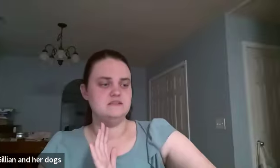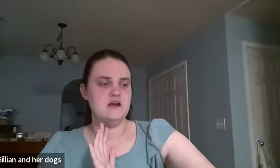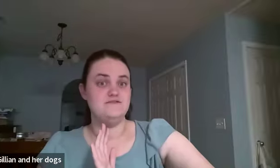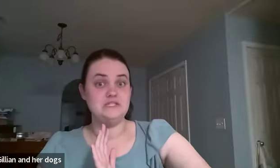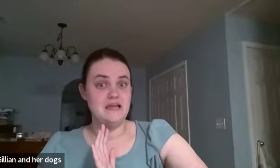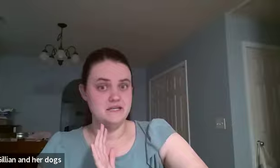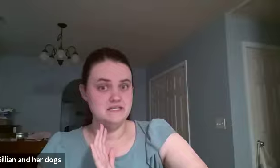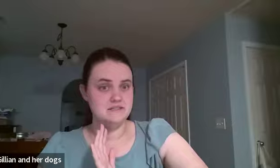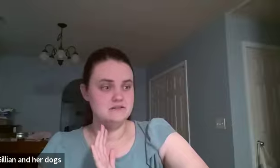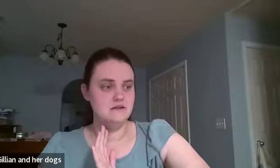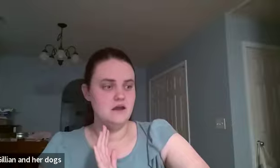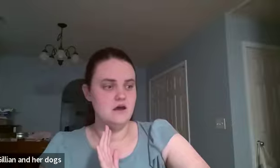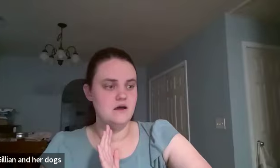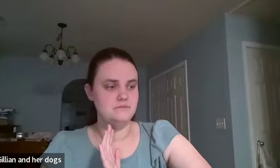the sign for light. Um,